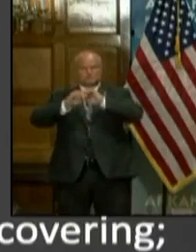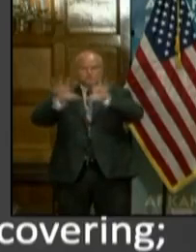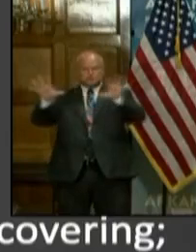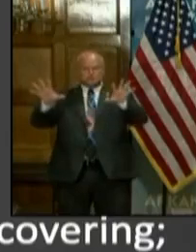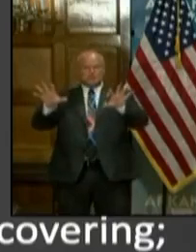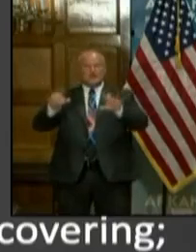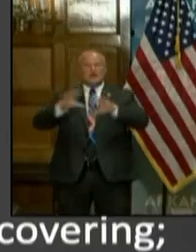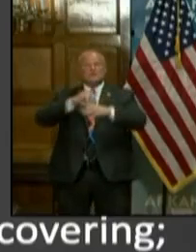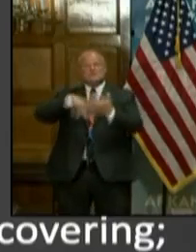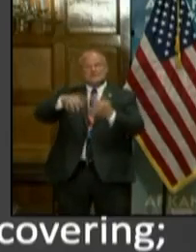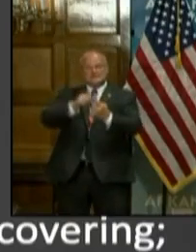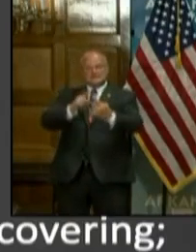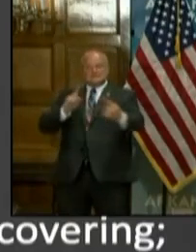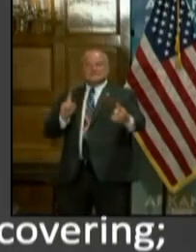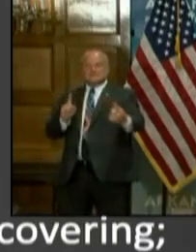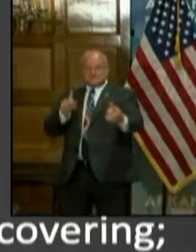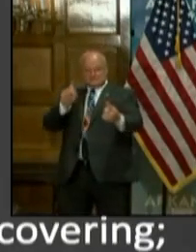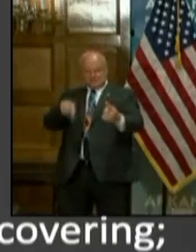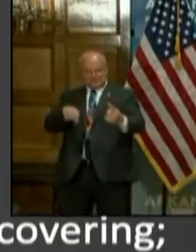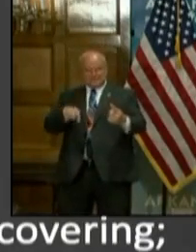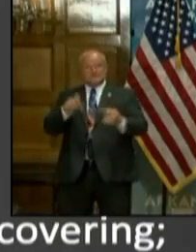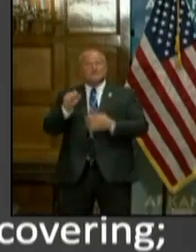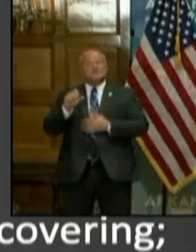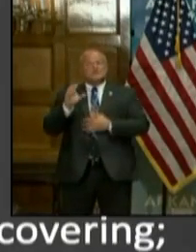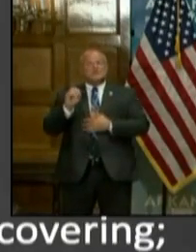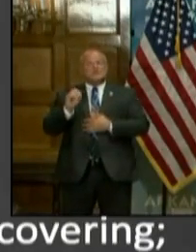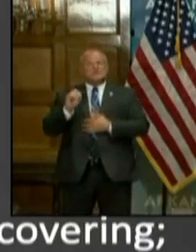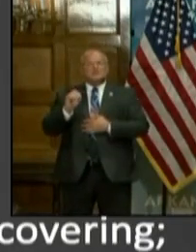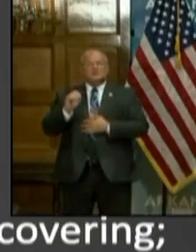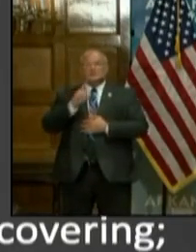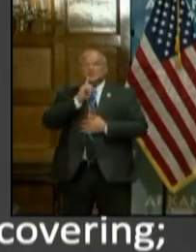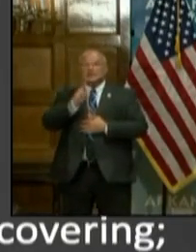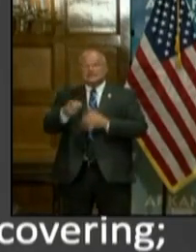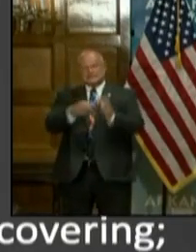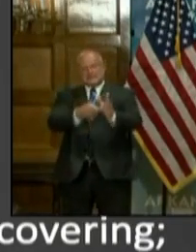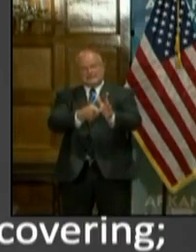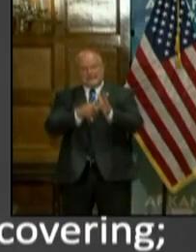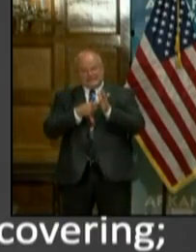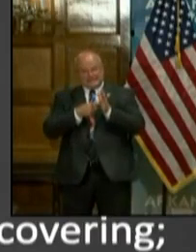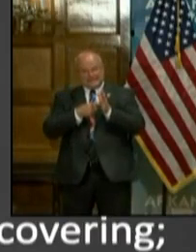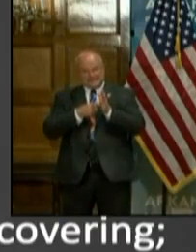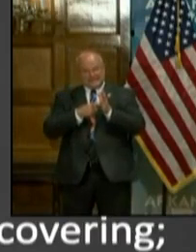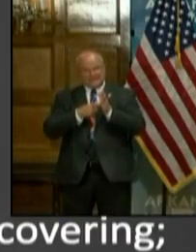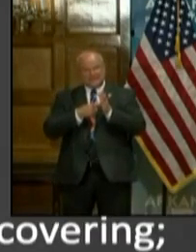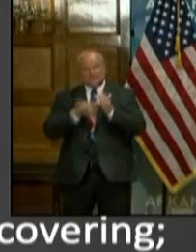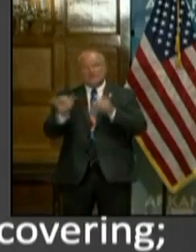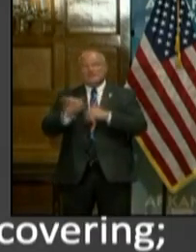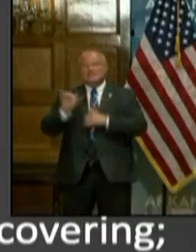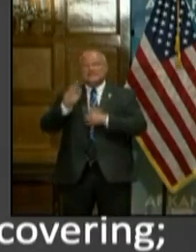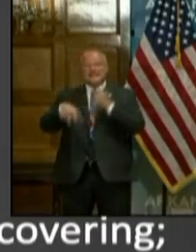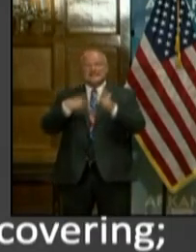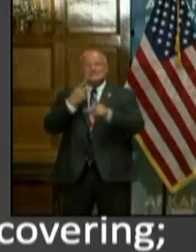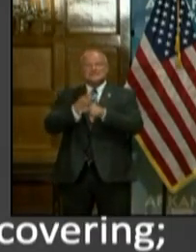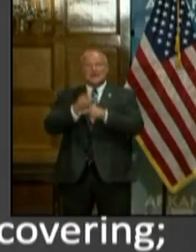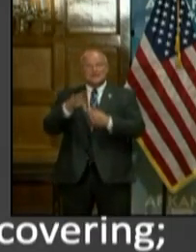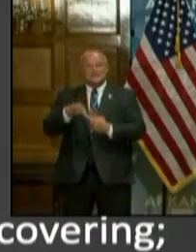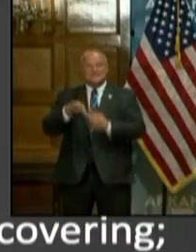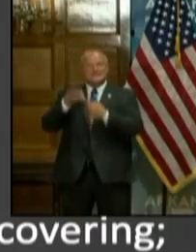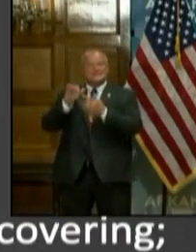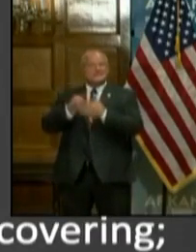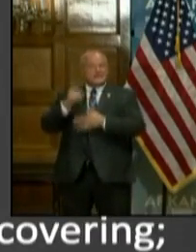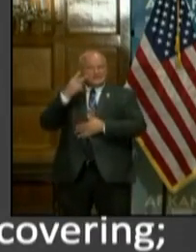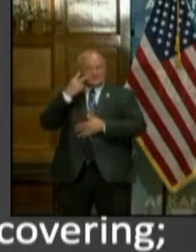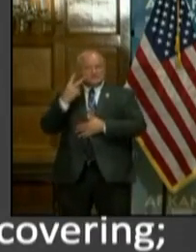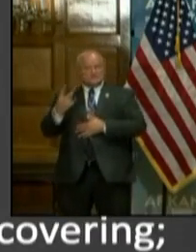to be safely distanced. And so it is a mandate with the same type of exceptions that